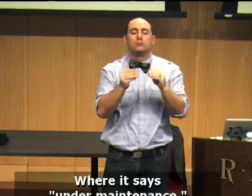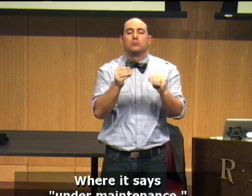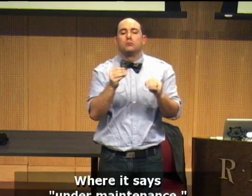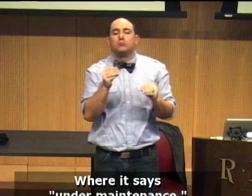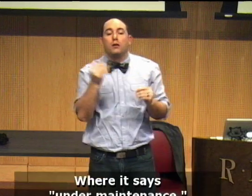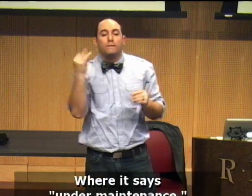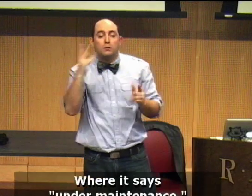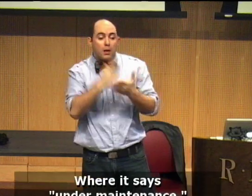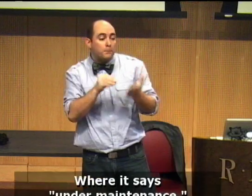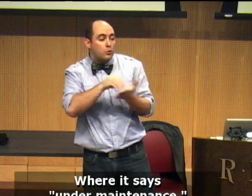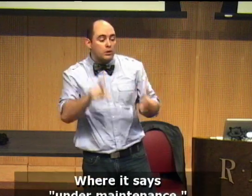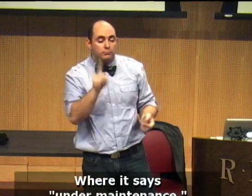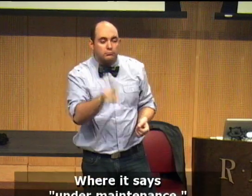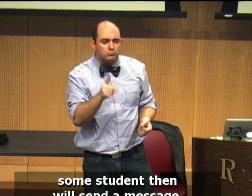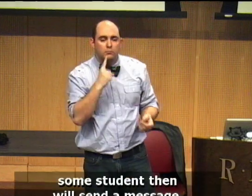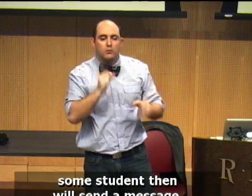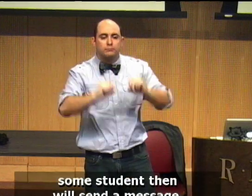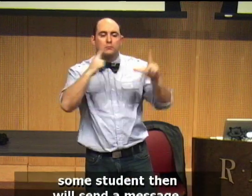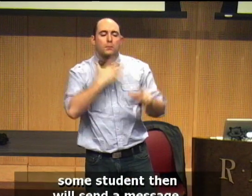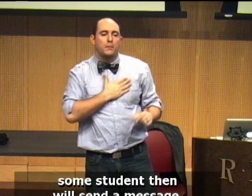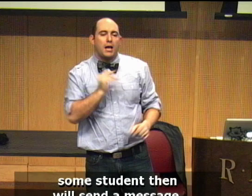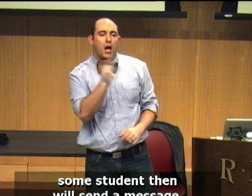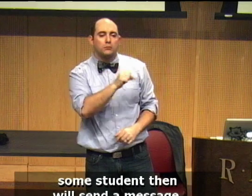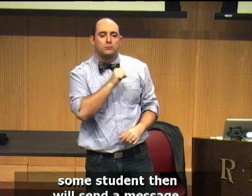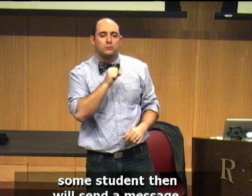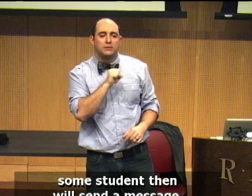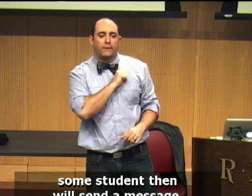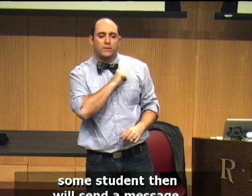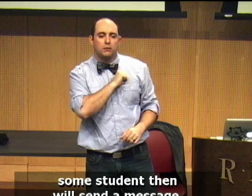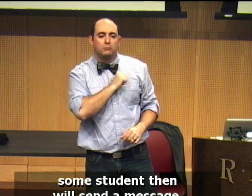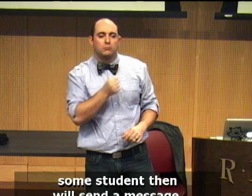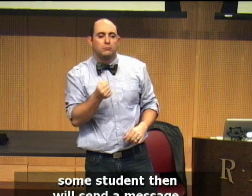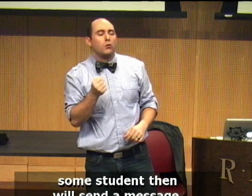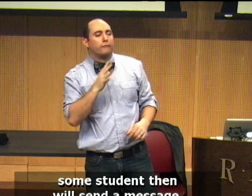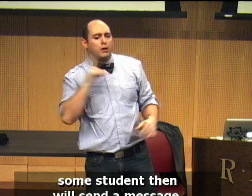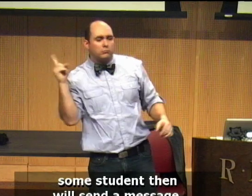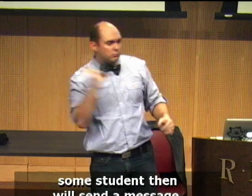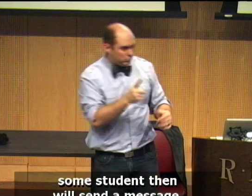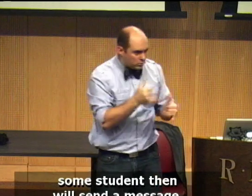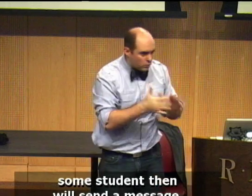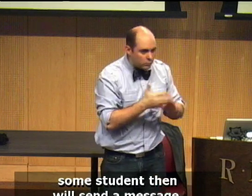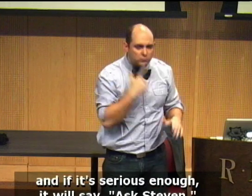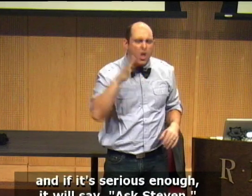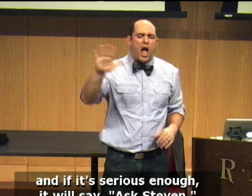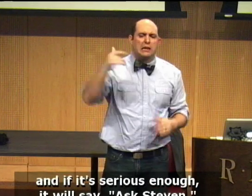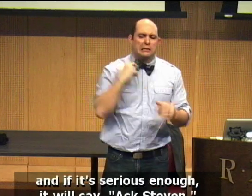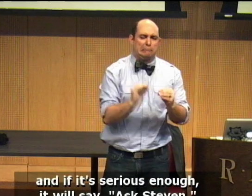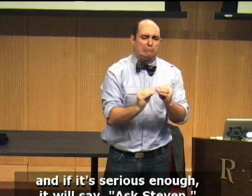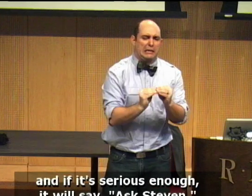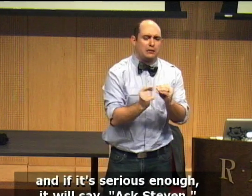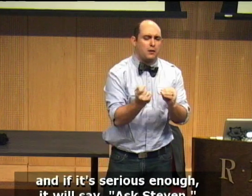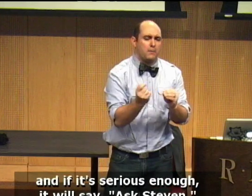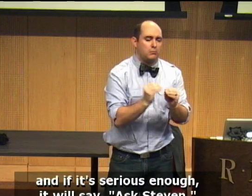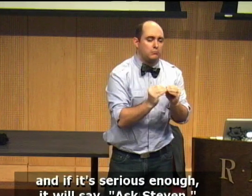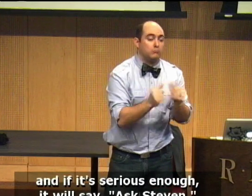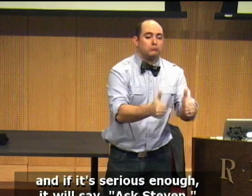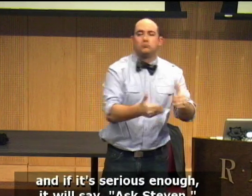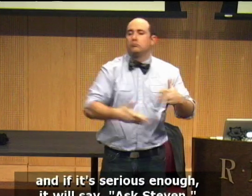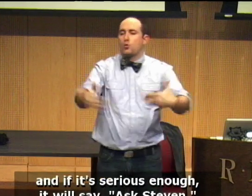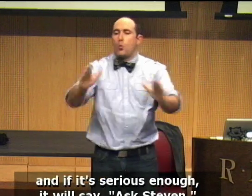where it says under maintenance. Some students then will send a message, and if it's serious enough, it